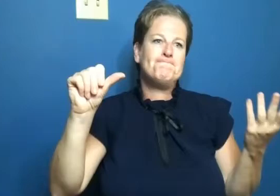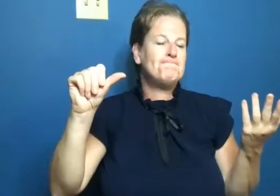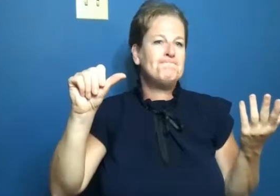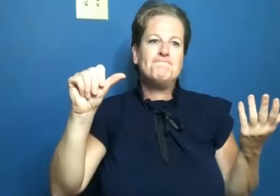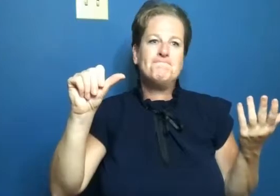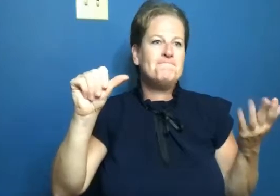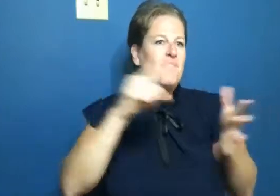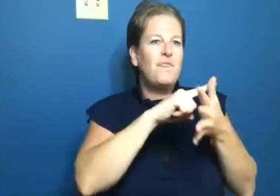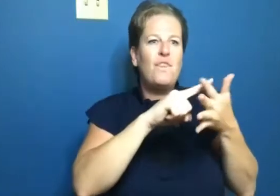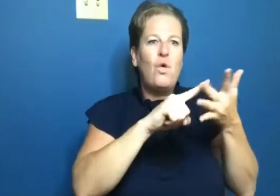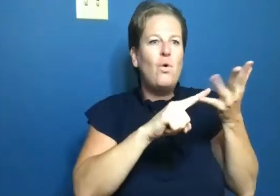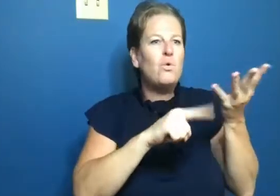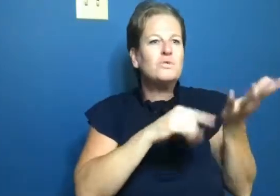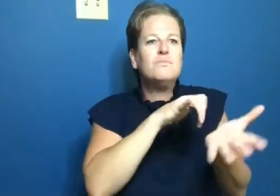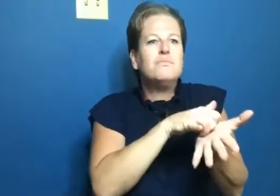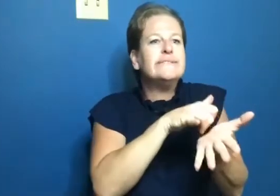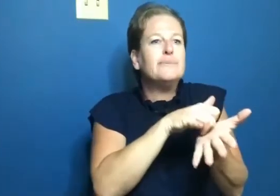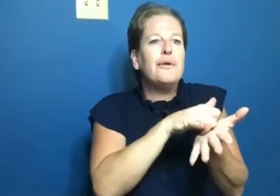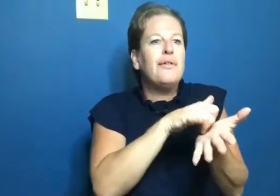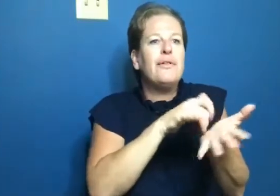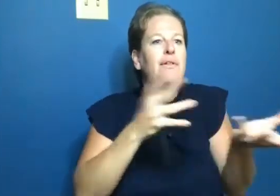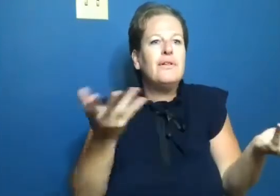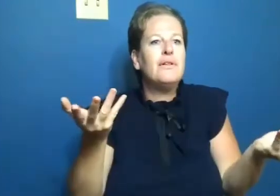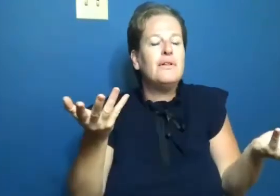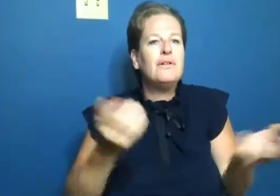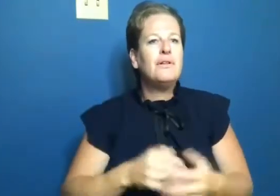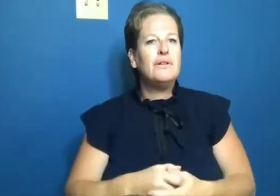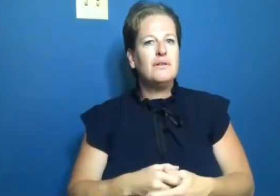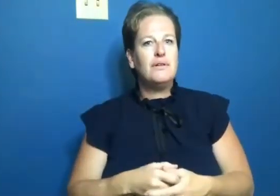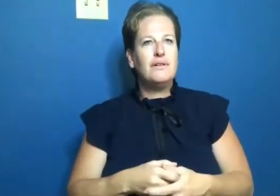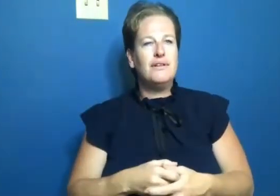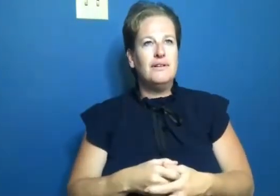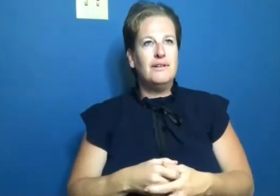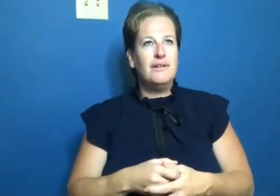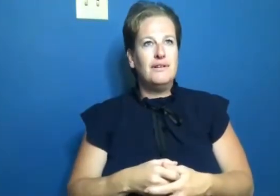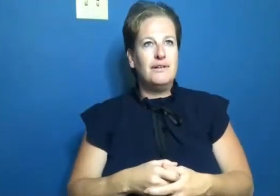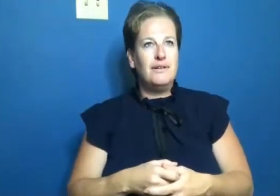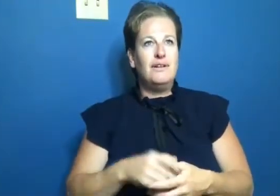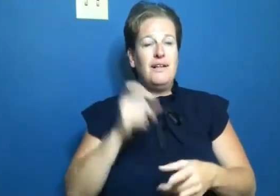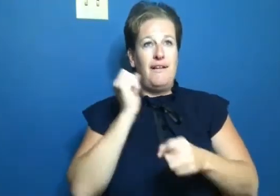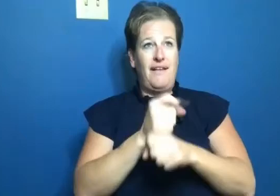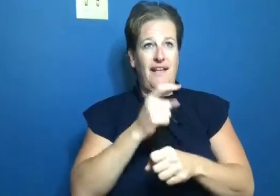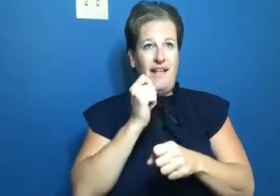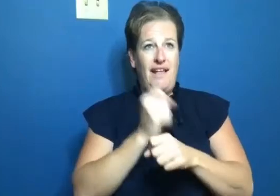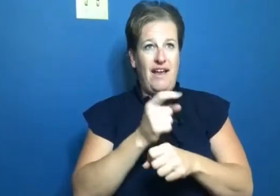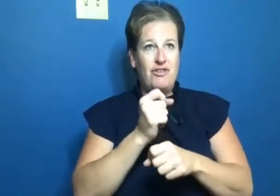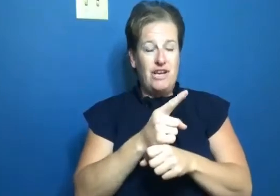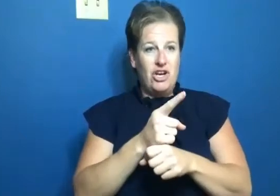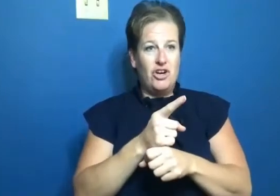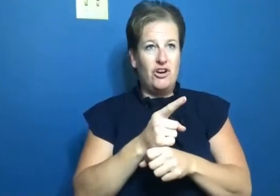were a possibility in my life. Every year I drank, I like I said, I got further from the